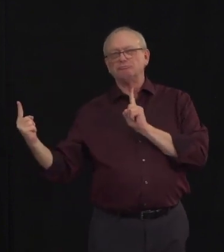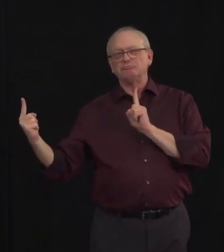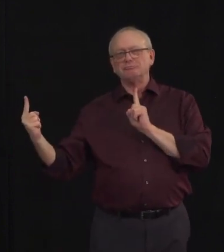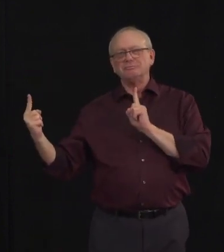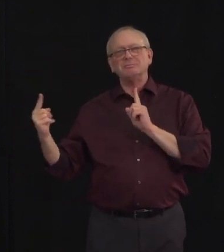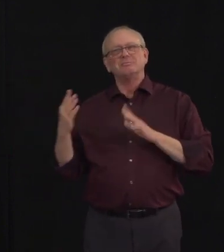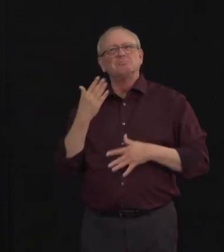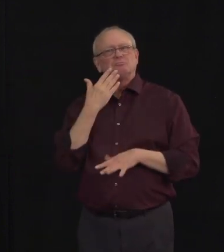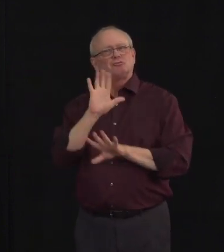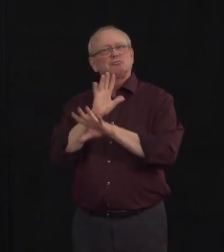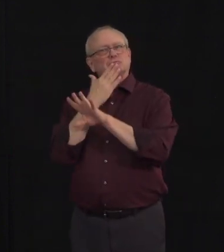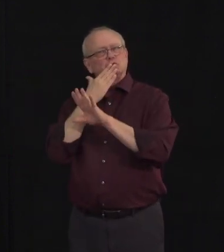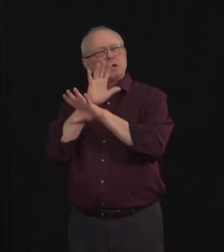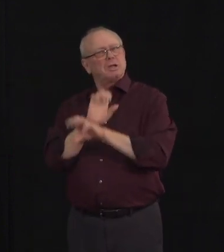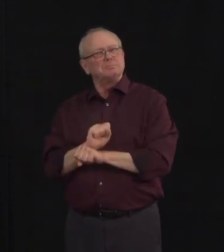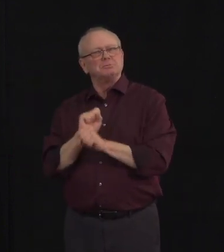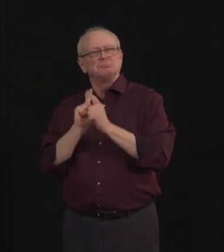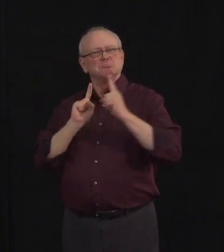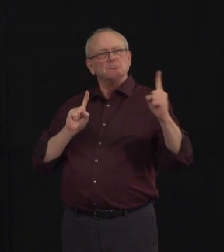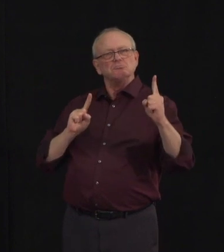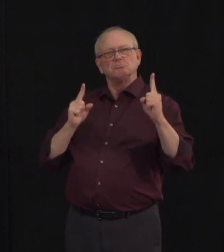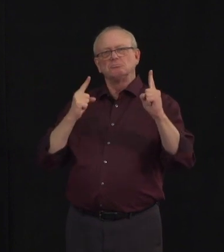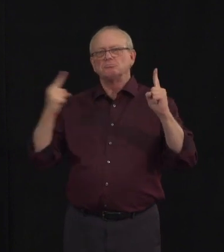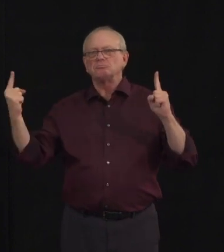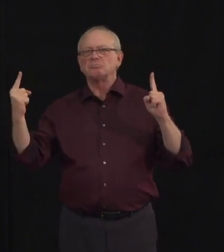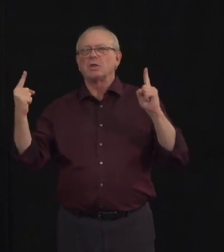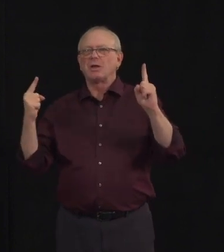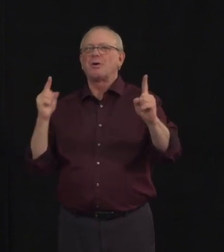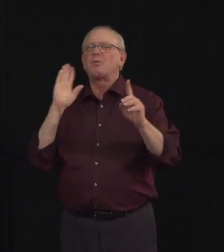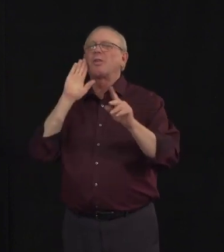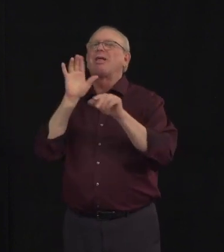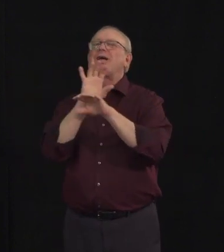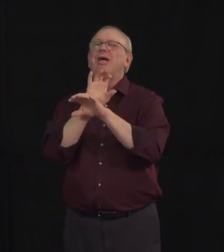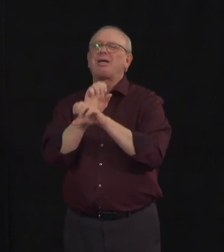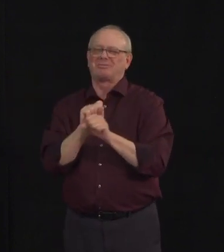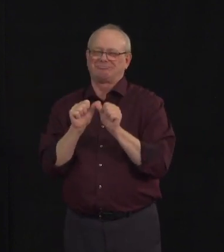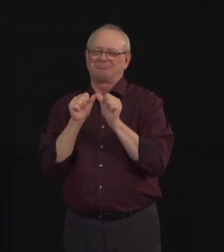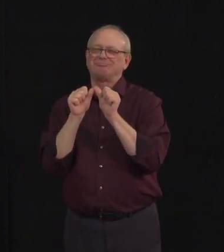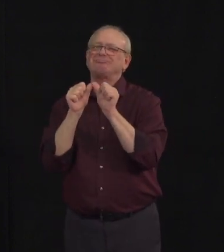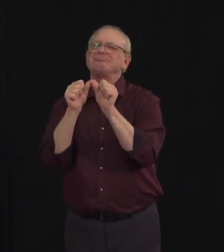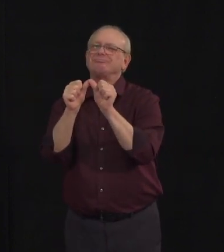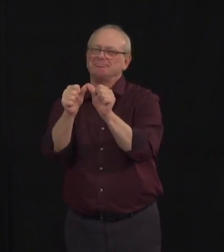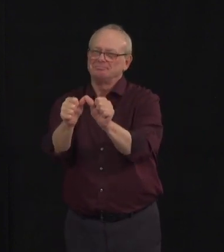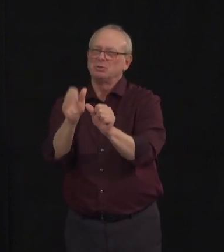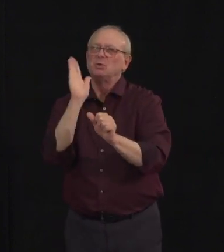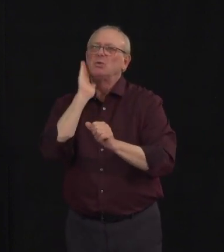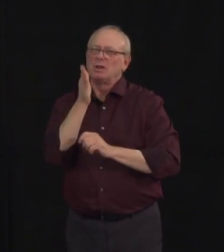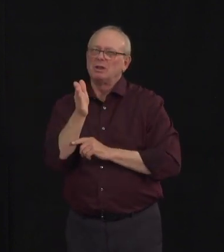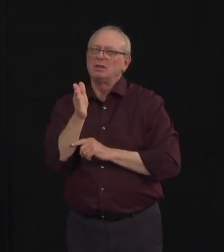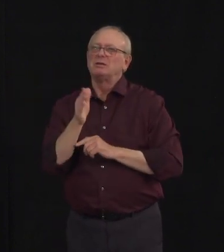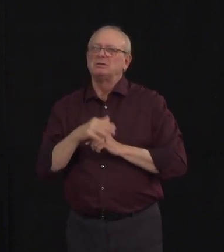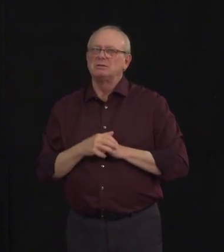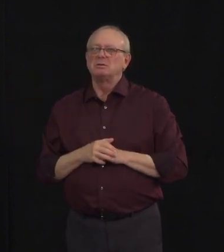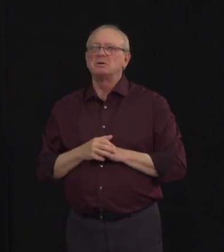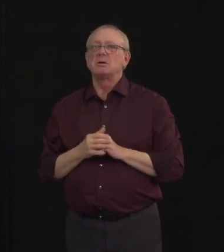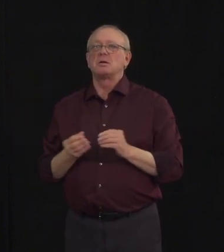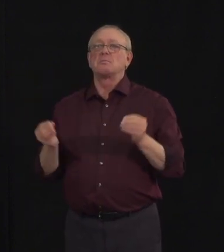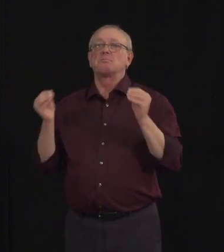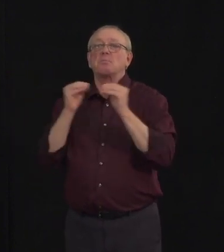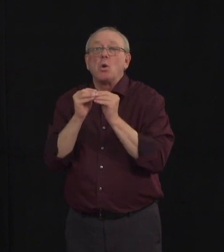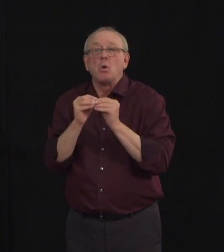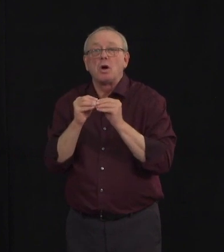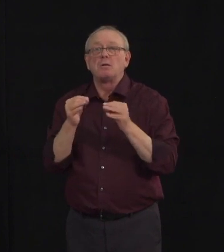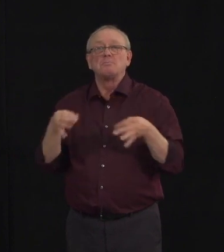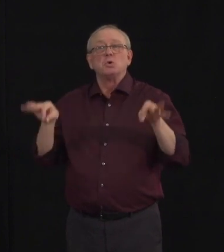remain habits and, in fact, will become even more important as we leave our homes more often. We have put in place